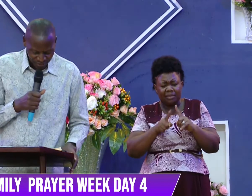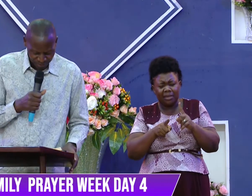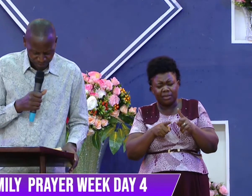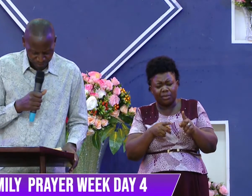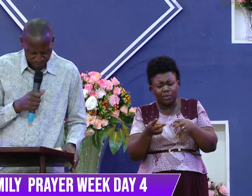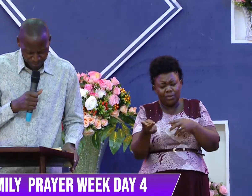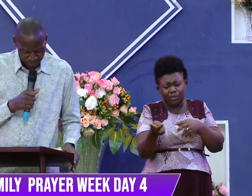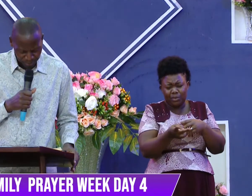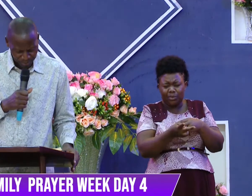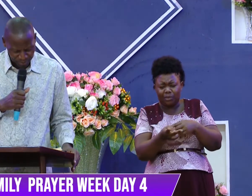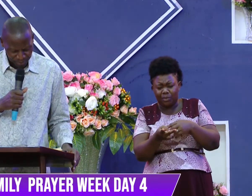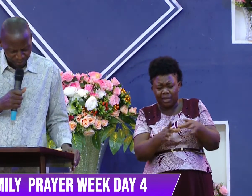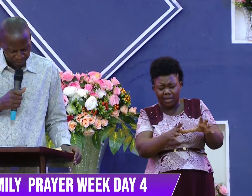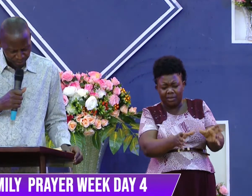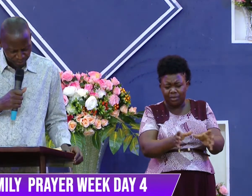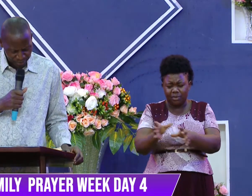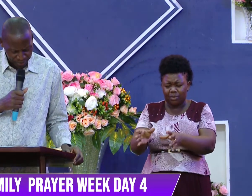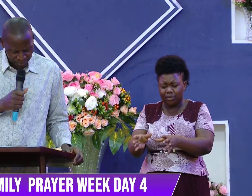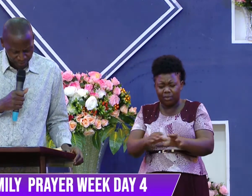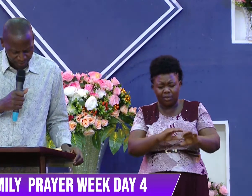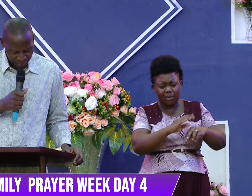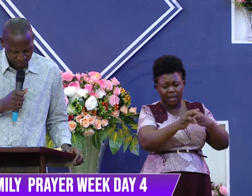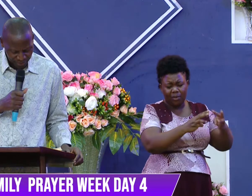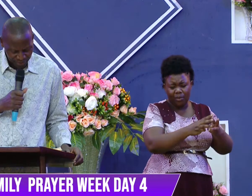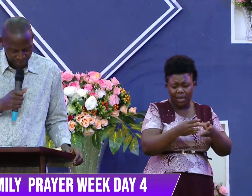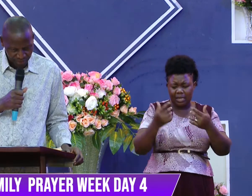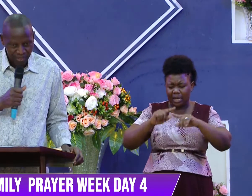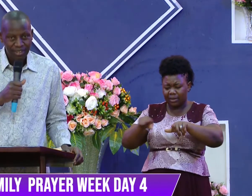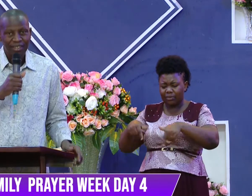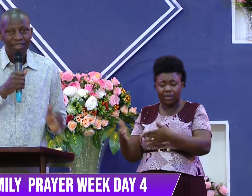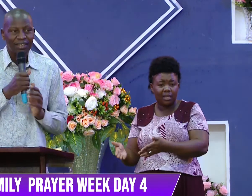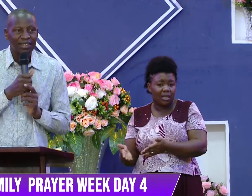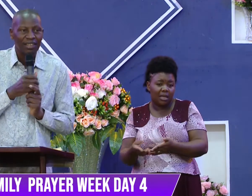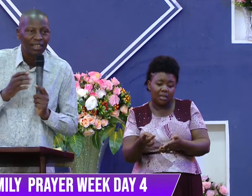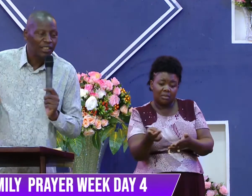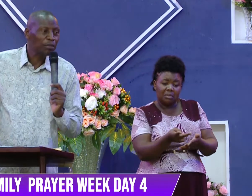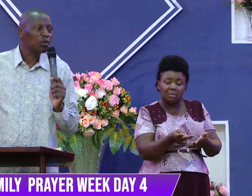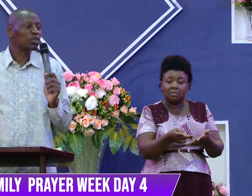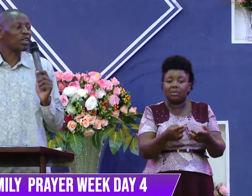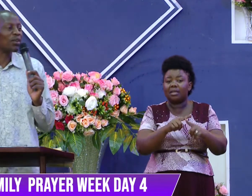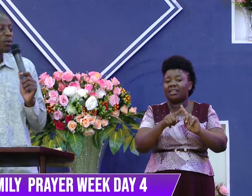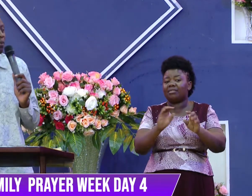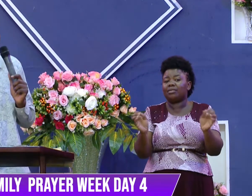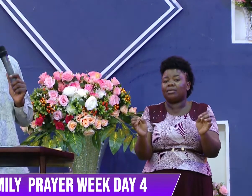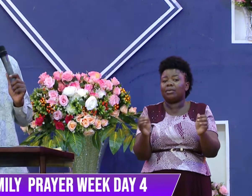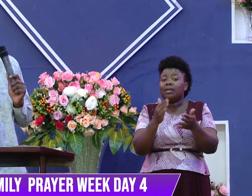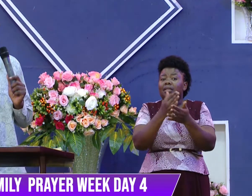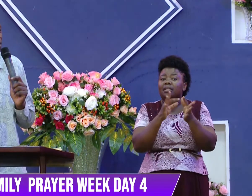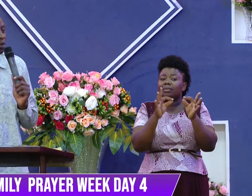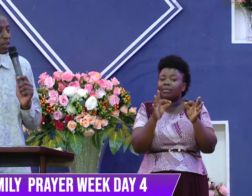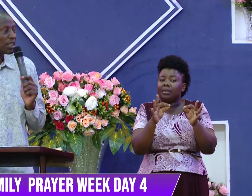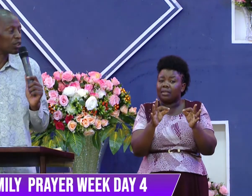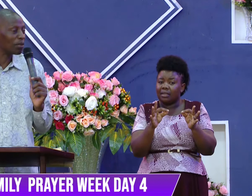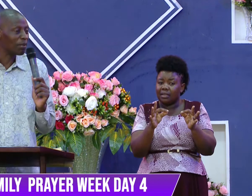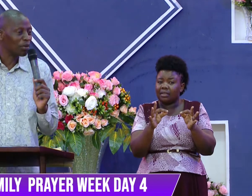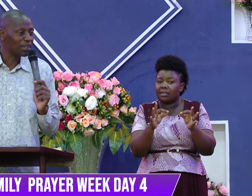easy that we whom they say we are the example of the world, we make no difference. Echimu kuchitu gendo kuba, echisanzi chikendo